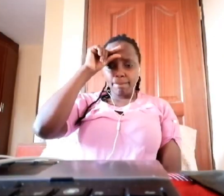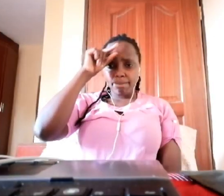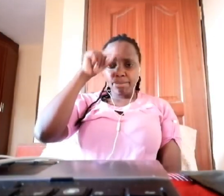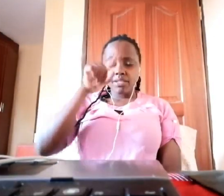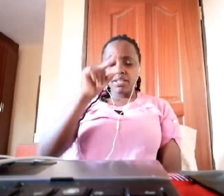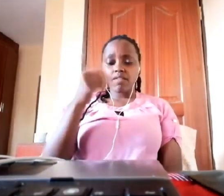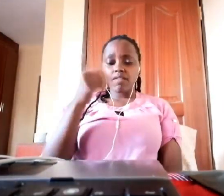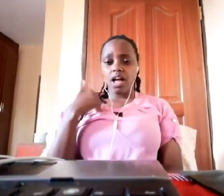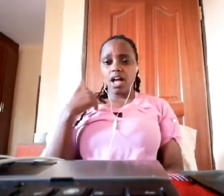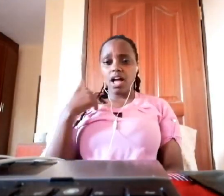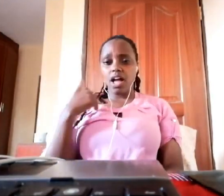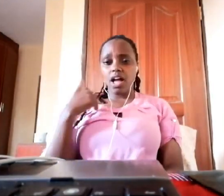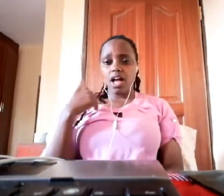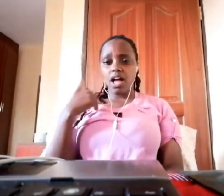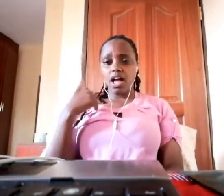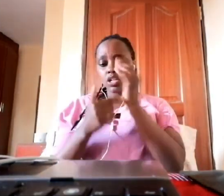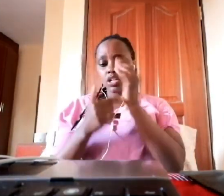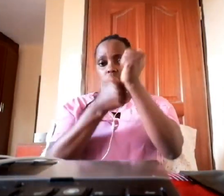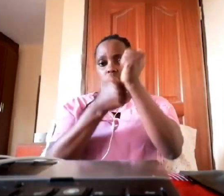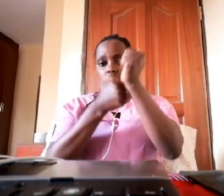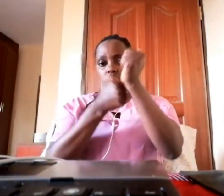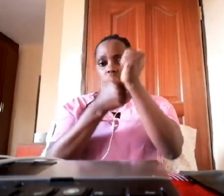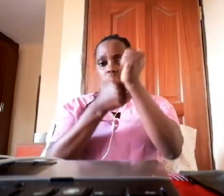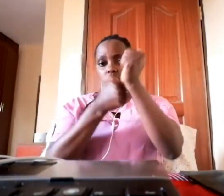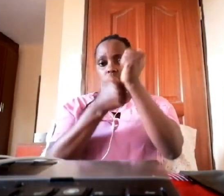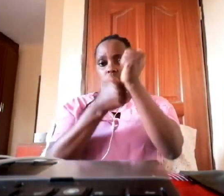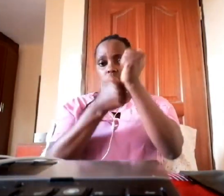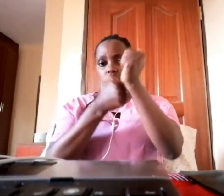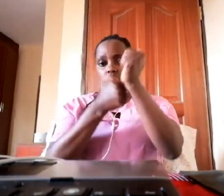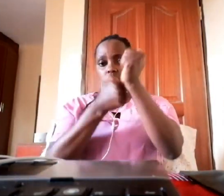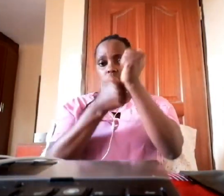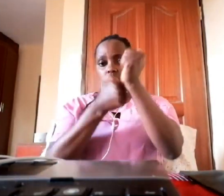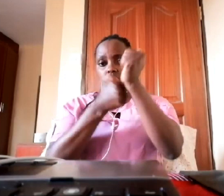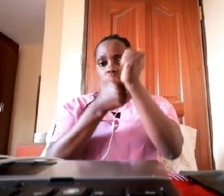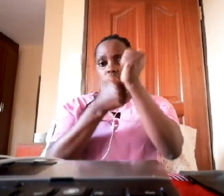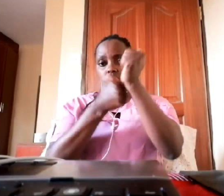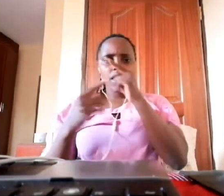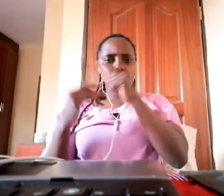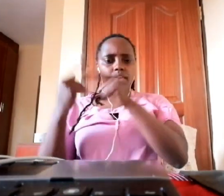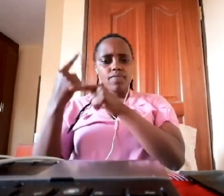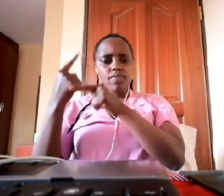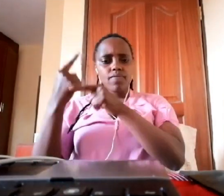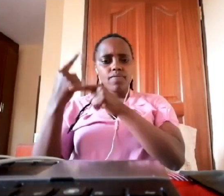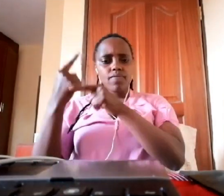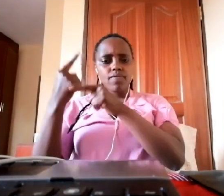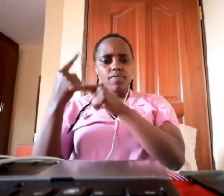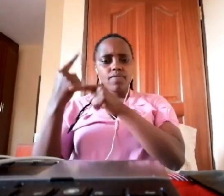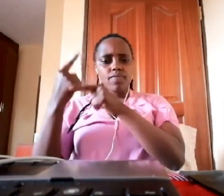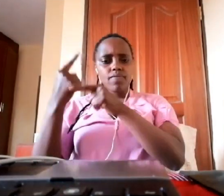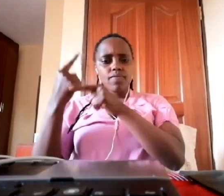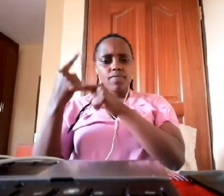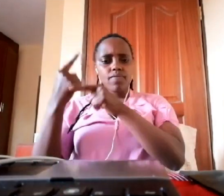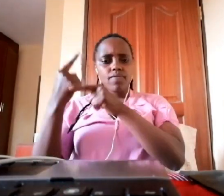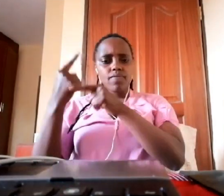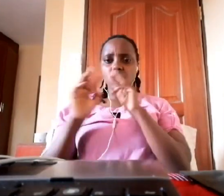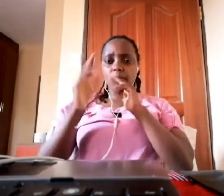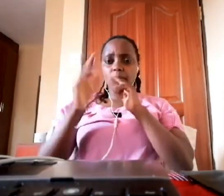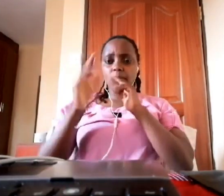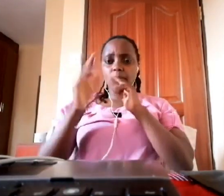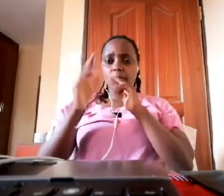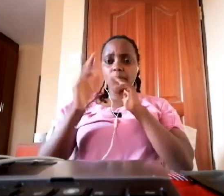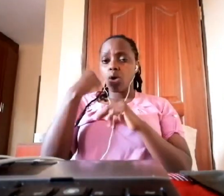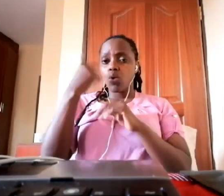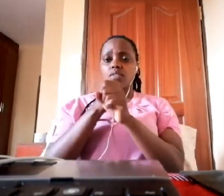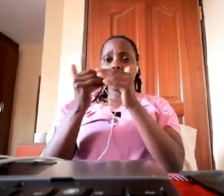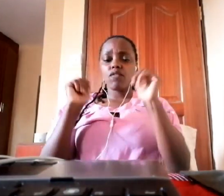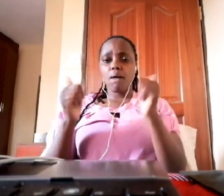has technical support on the elaboration of periodical reports and initial reports, especially for those that haven't